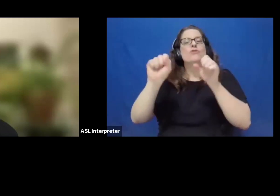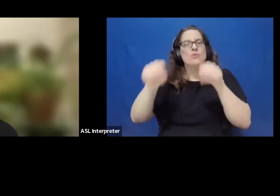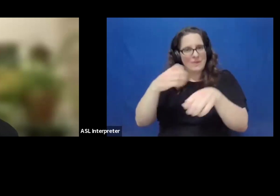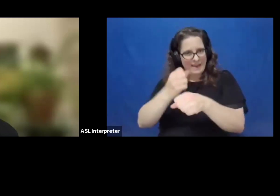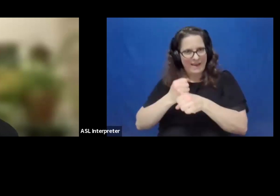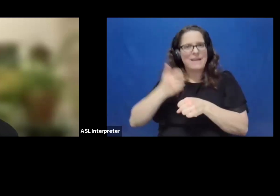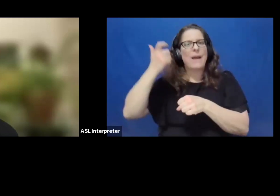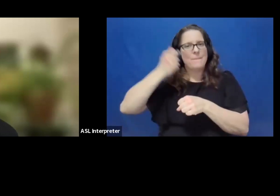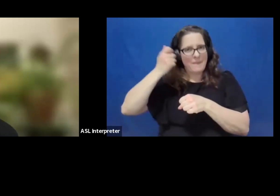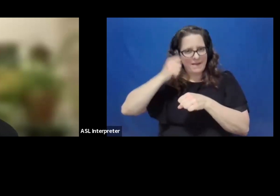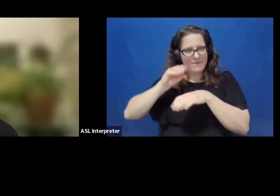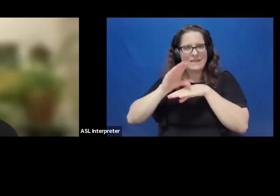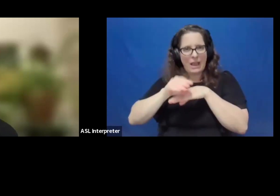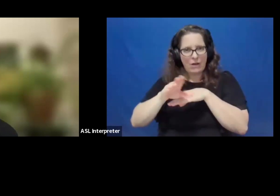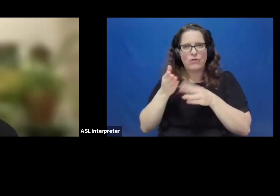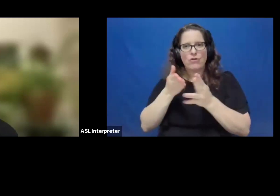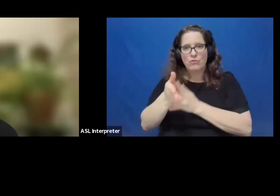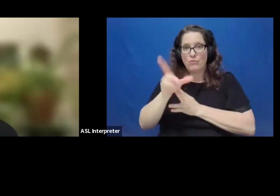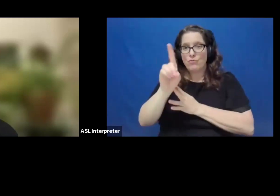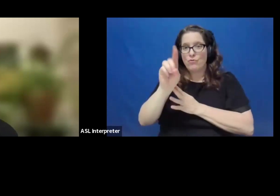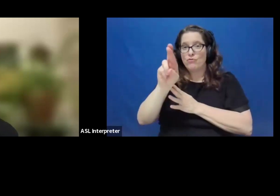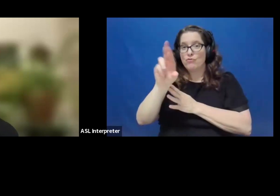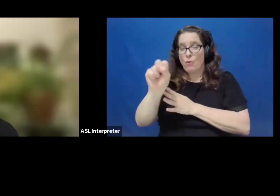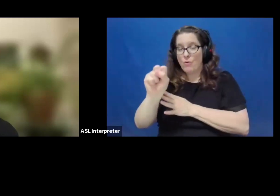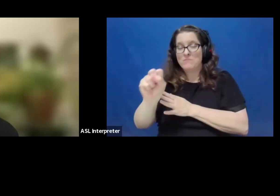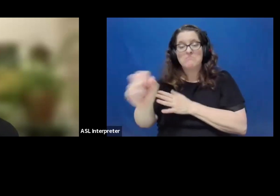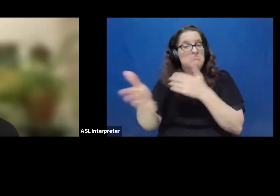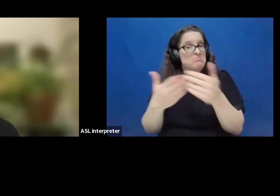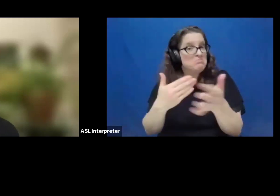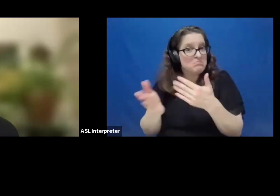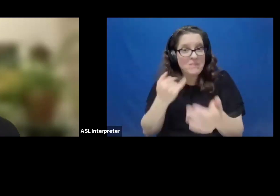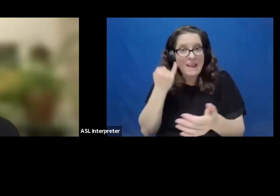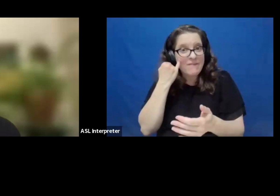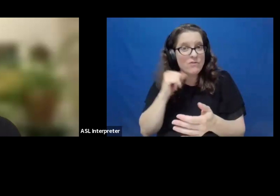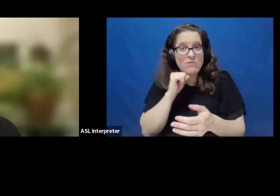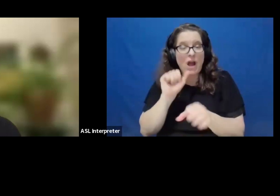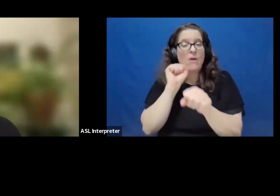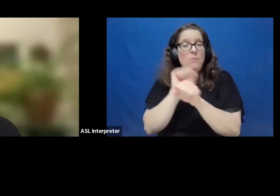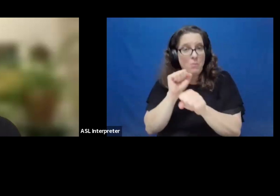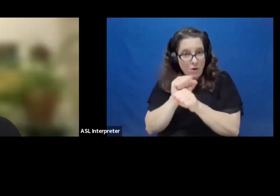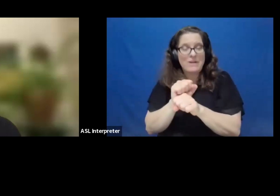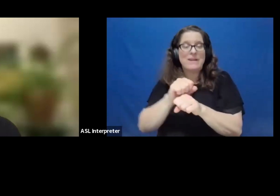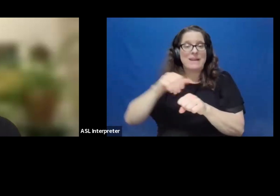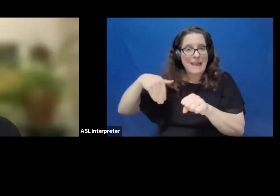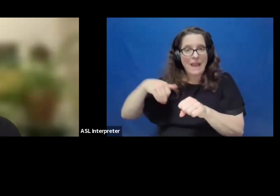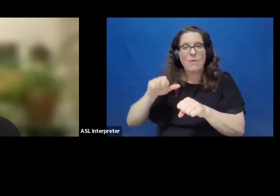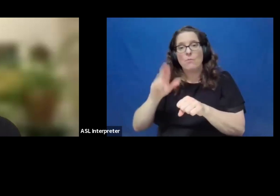DOORS, even if they're not yet actively pursuing work.